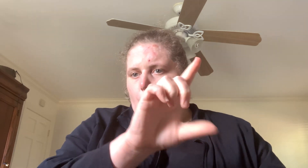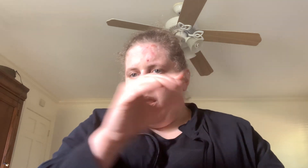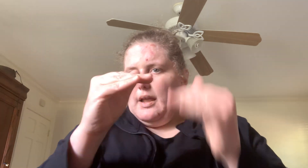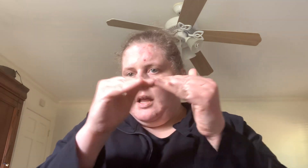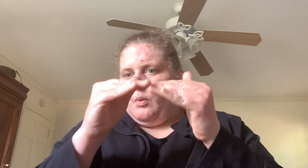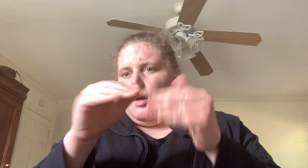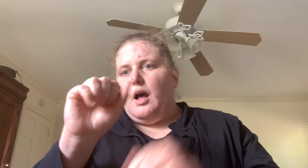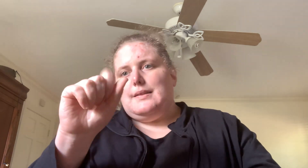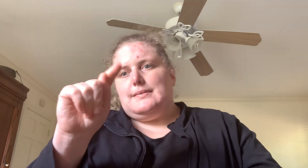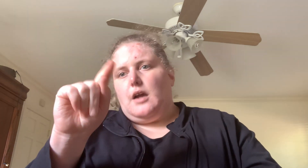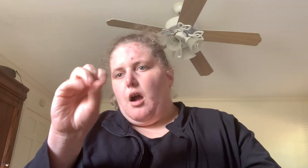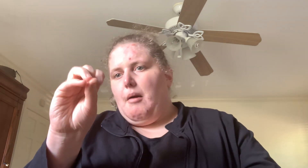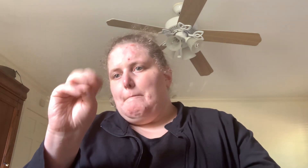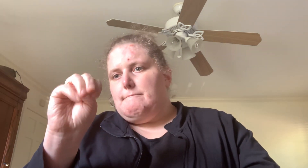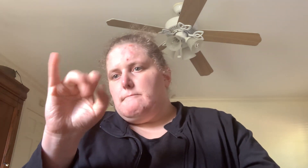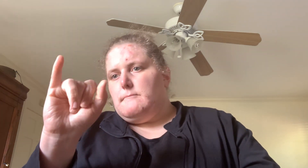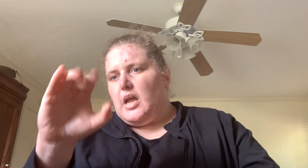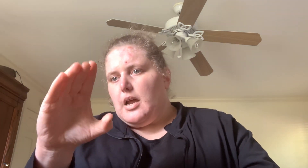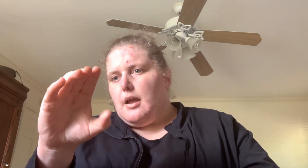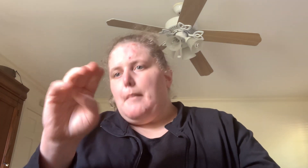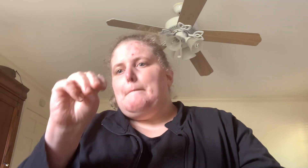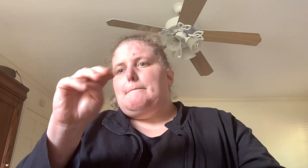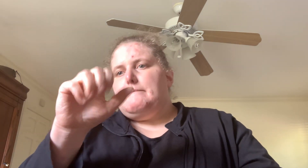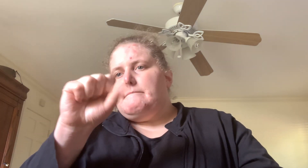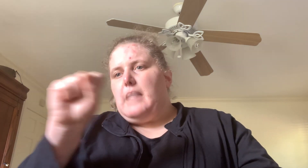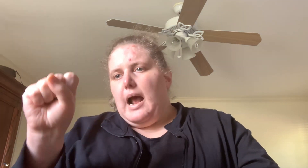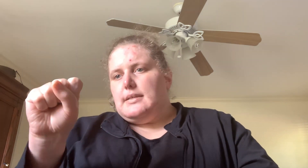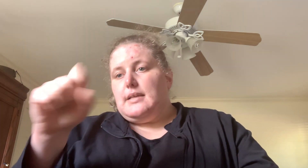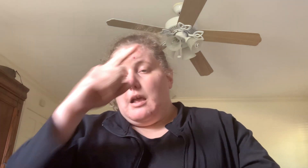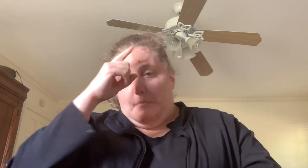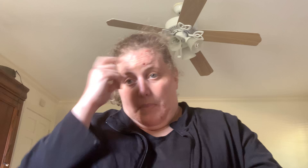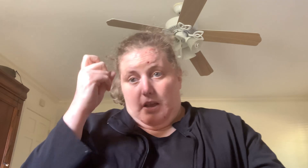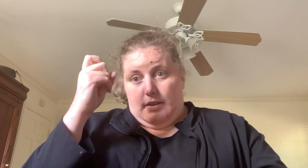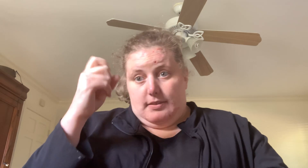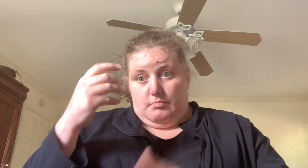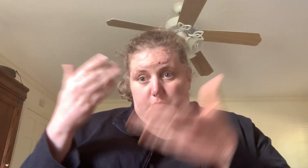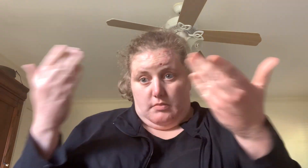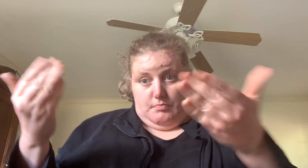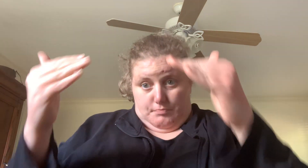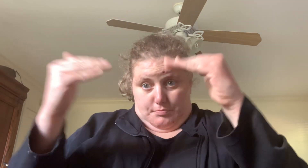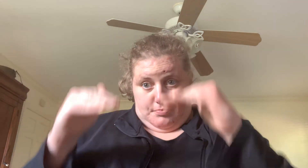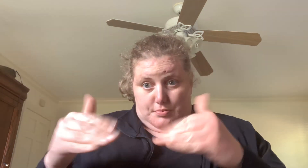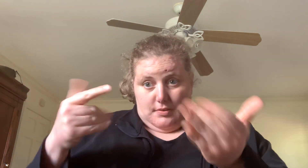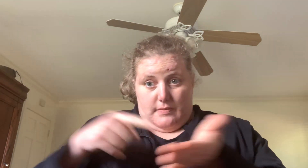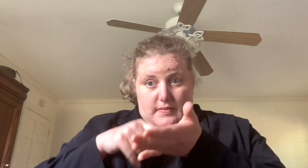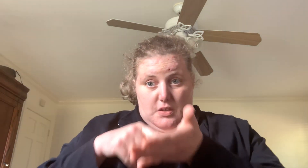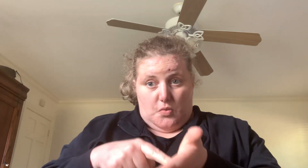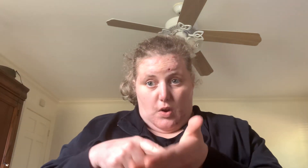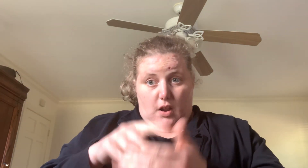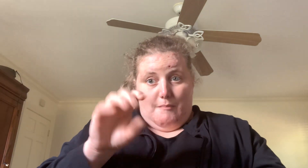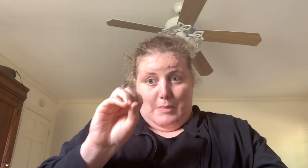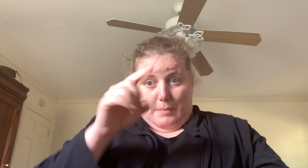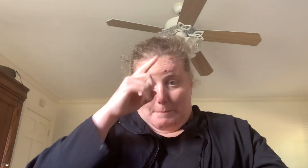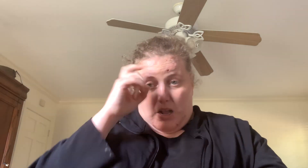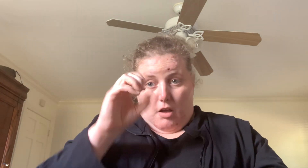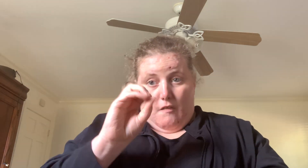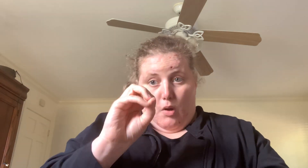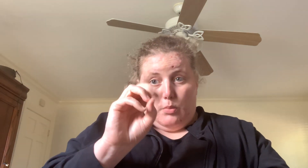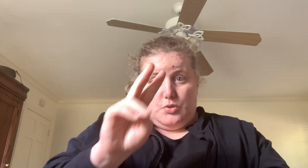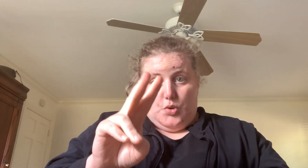this is an O2, we have to know the molar mass, which is the weight of oxygen times 2.